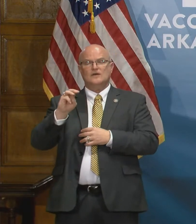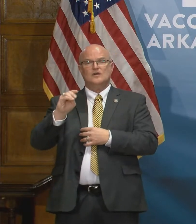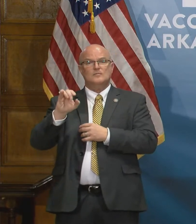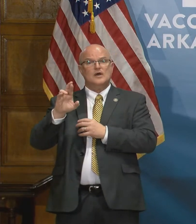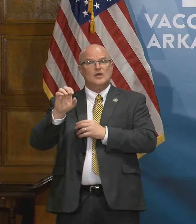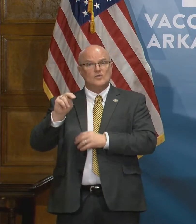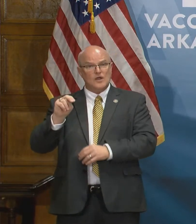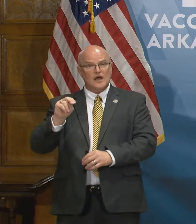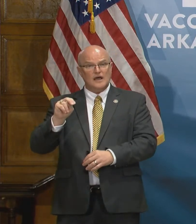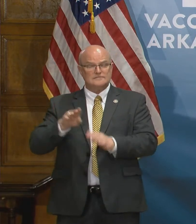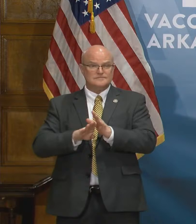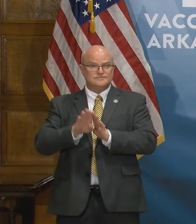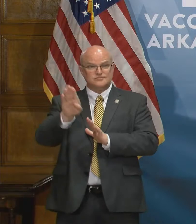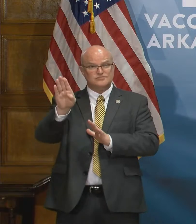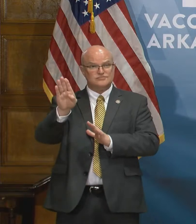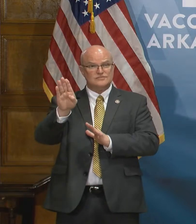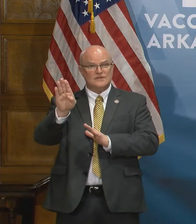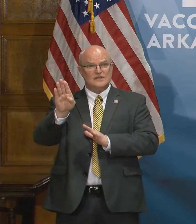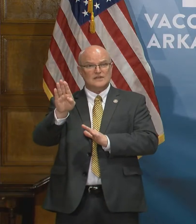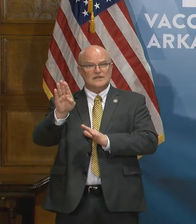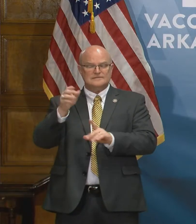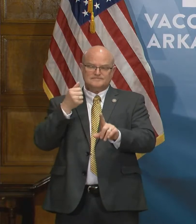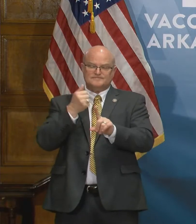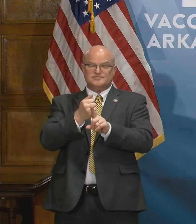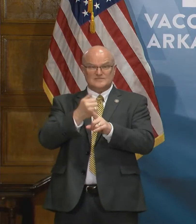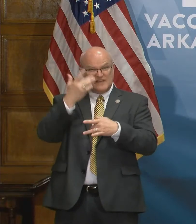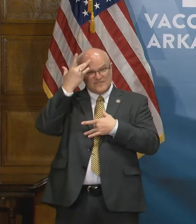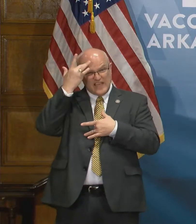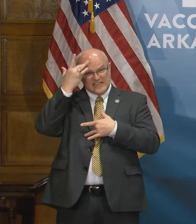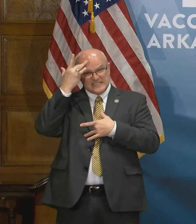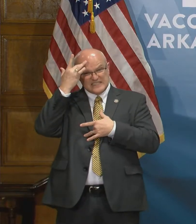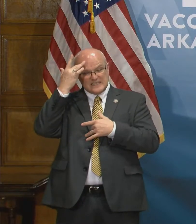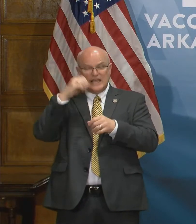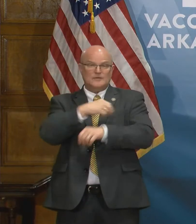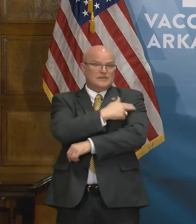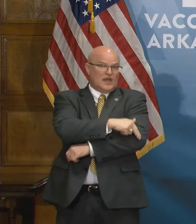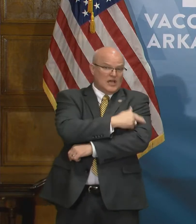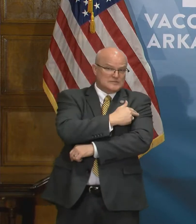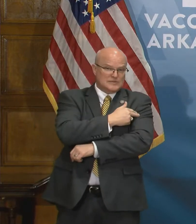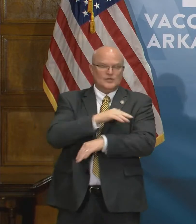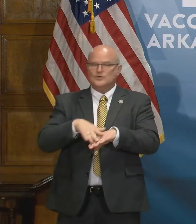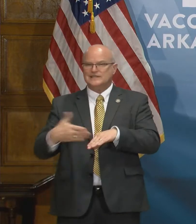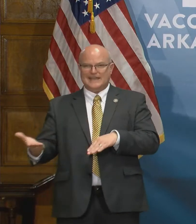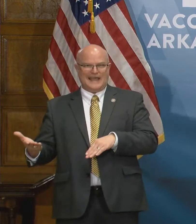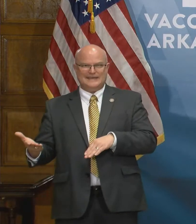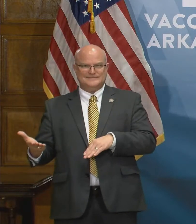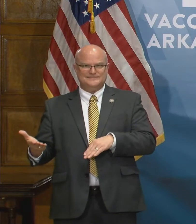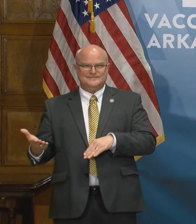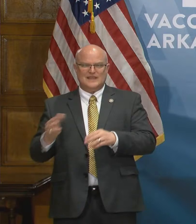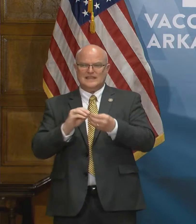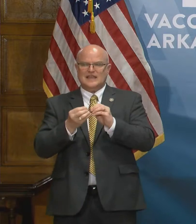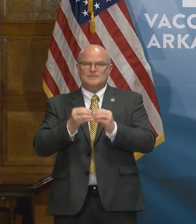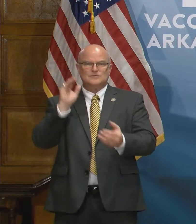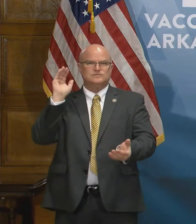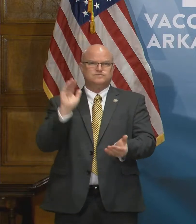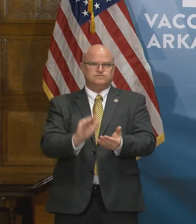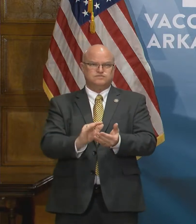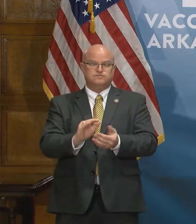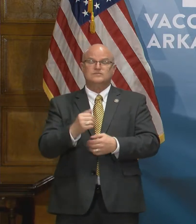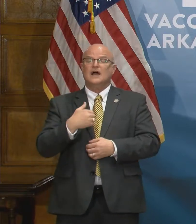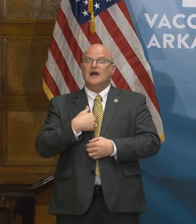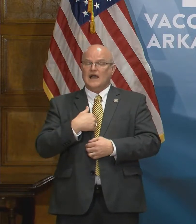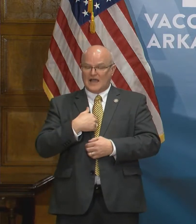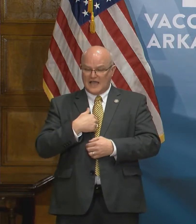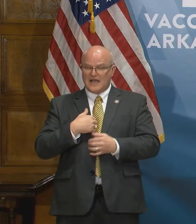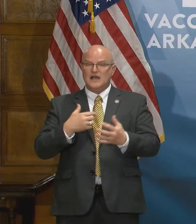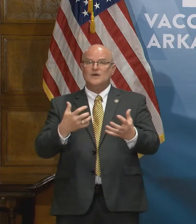Omicron surge to get infected, to be in the hospital, or to die from COVID-19. I very